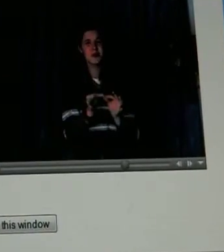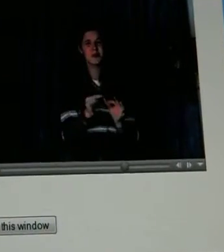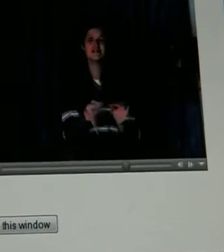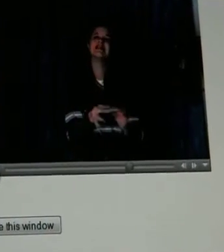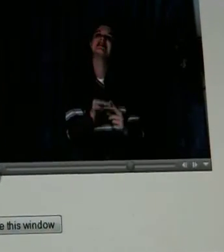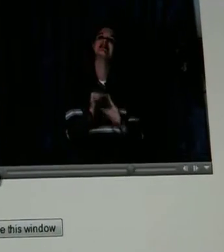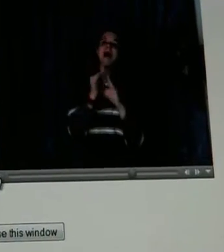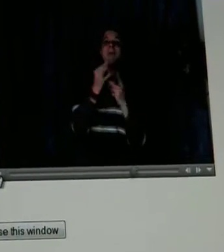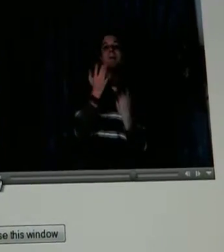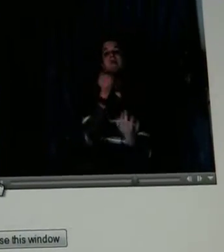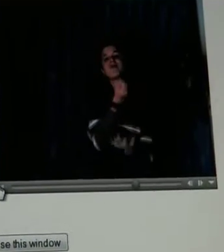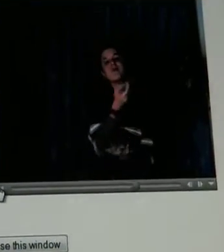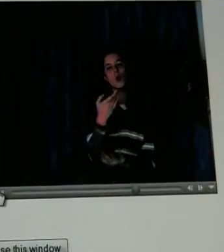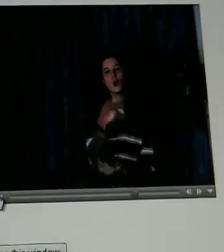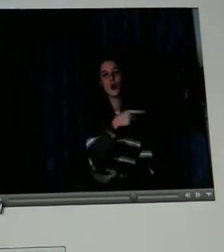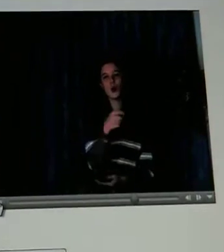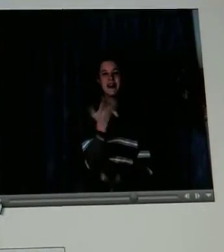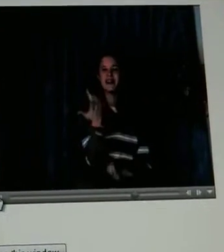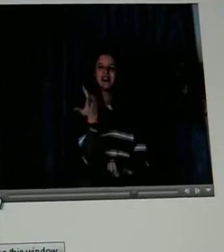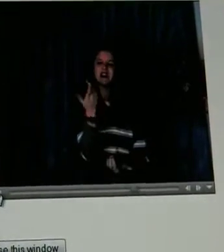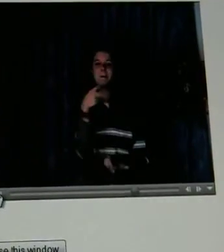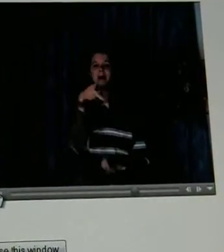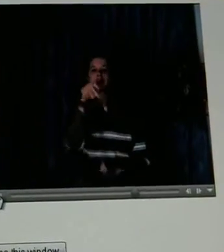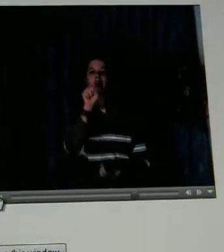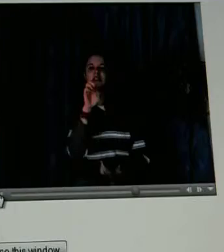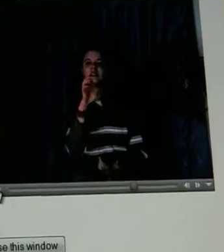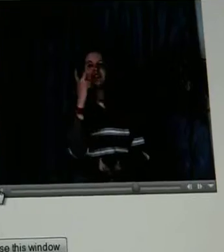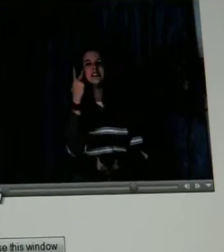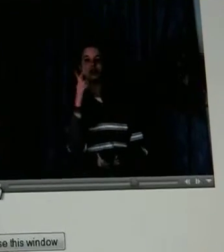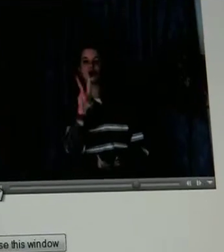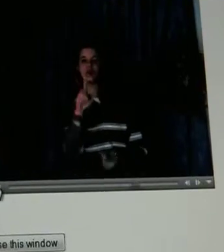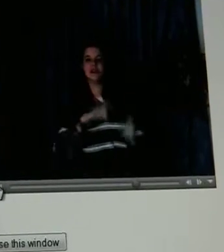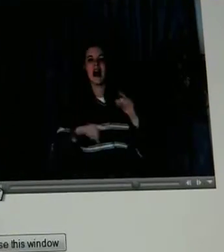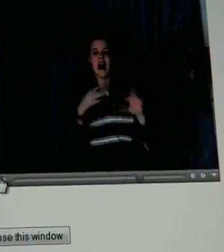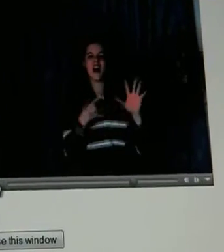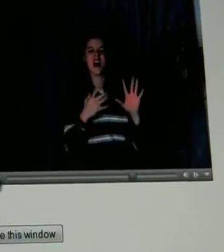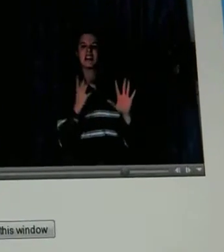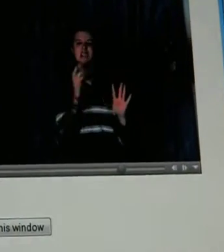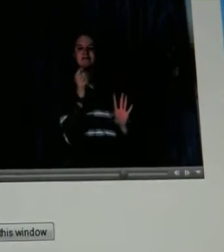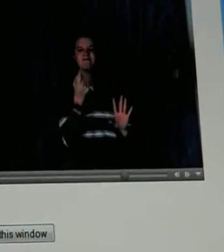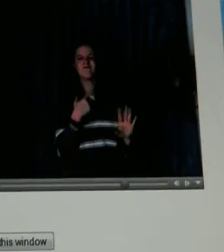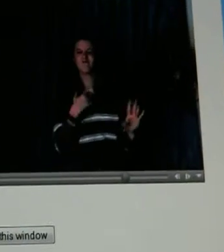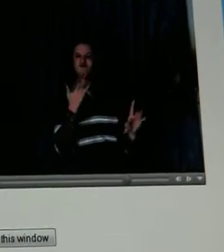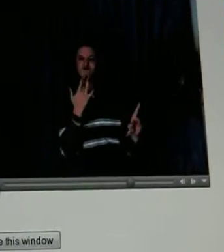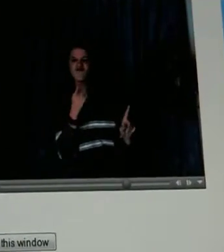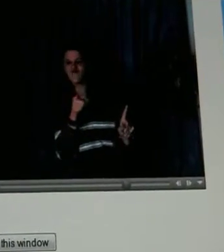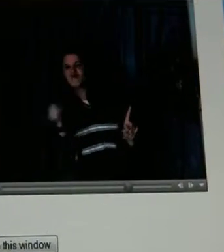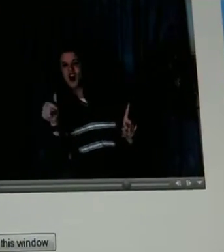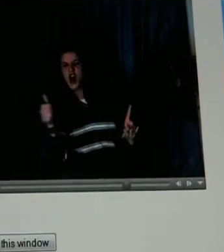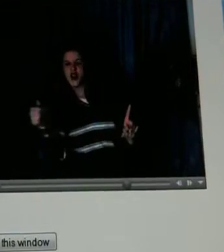I was very satisfied with all the interpreters that I got. There were a few exceptions where the